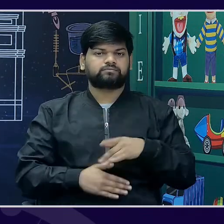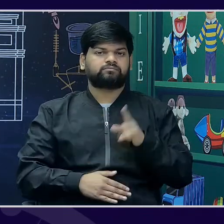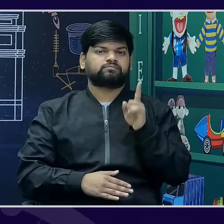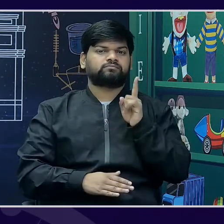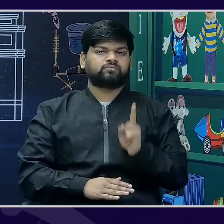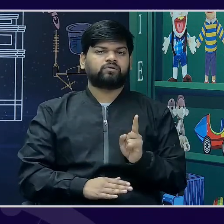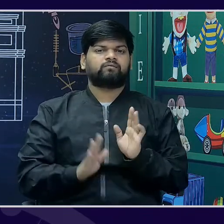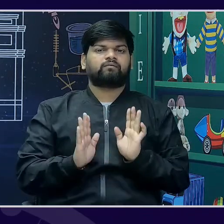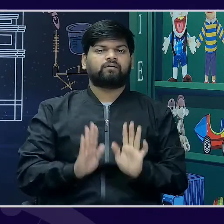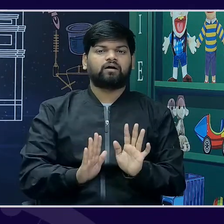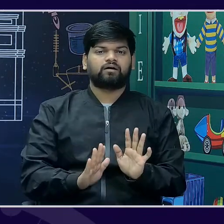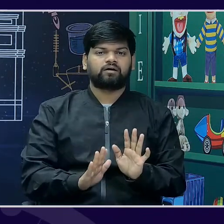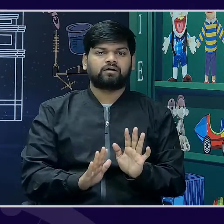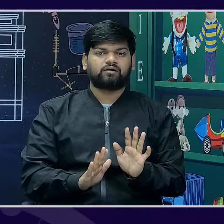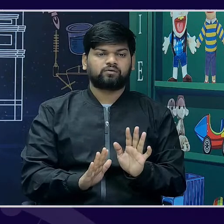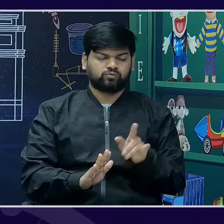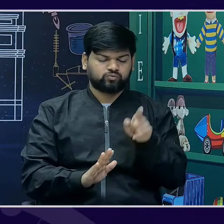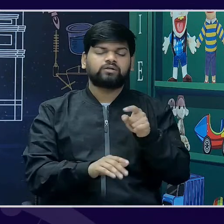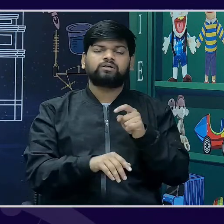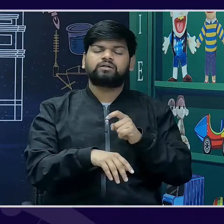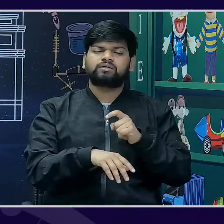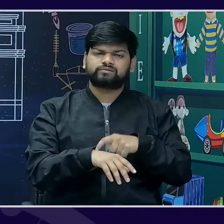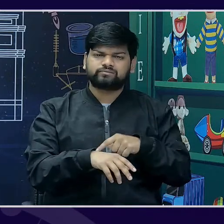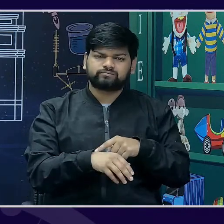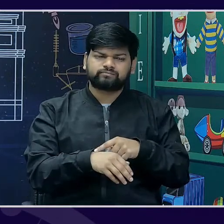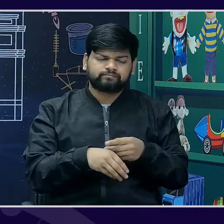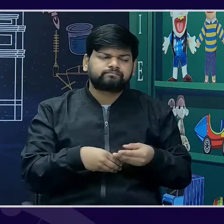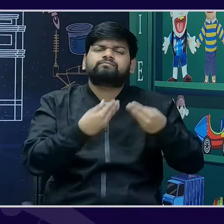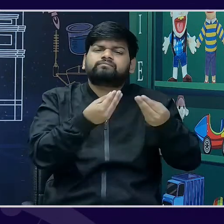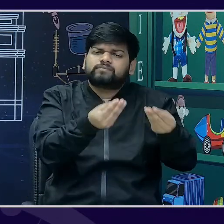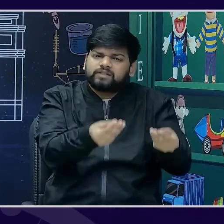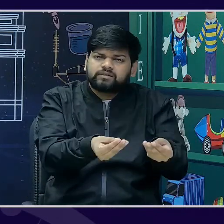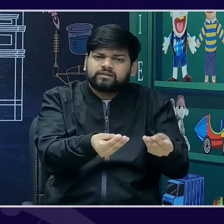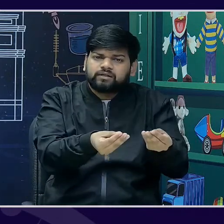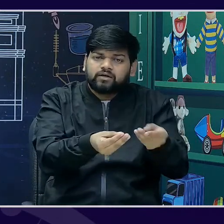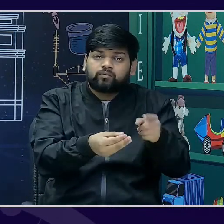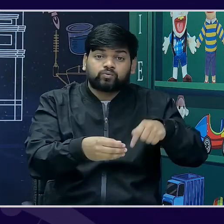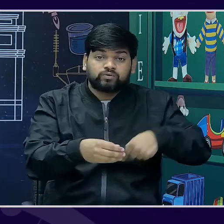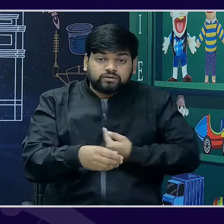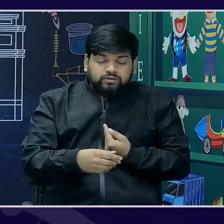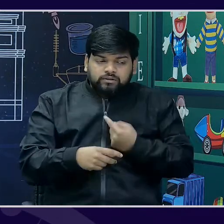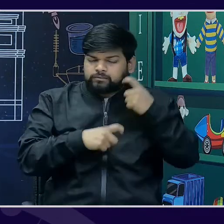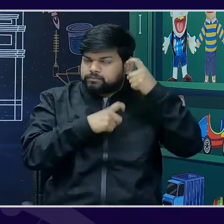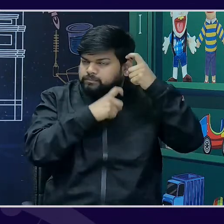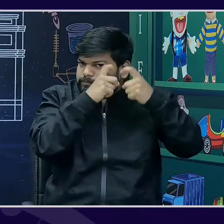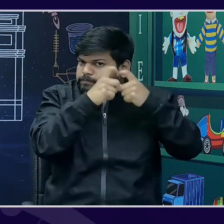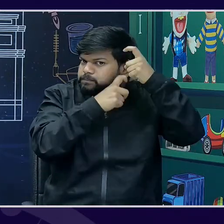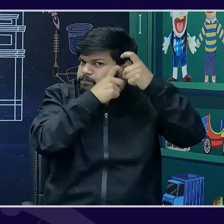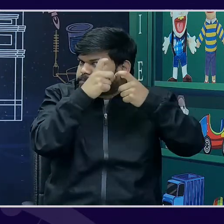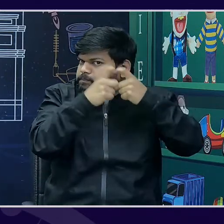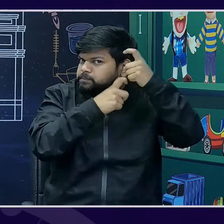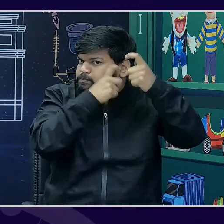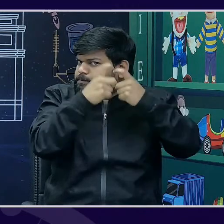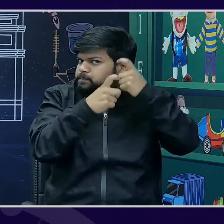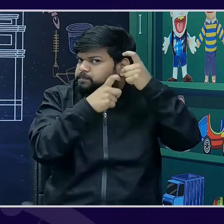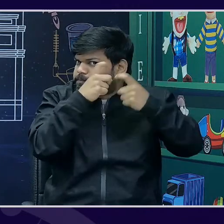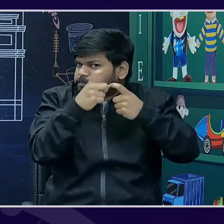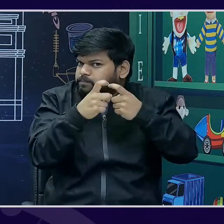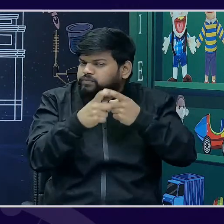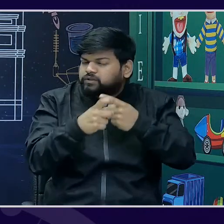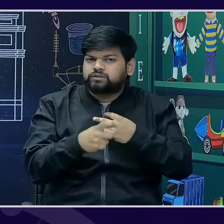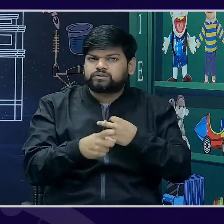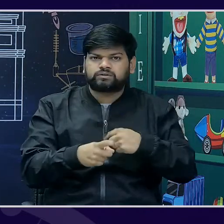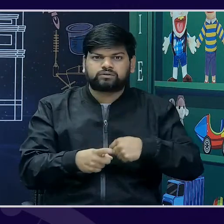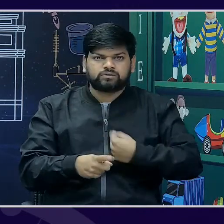angles. Different synapses are developed for the language. The biochemistry is developed in the brain, and that is how the baby